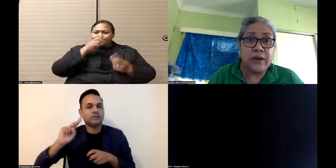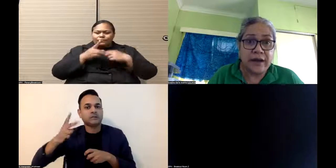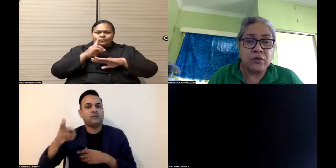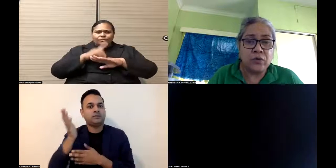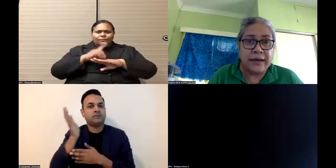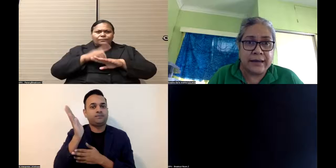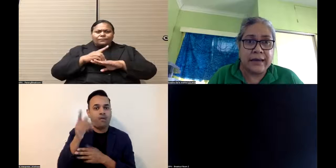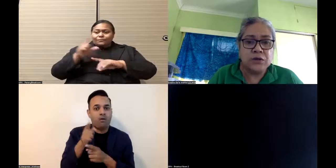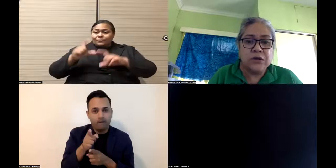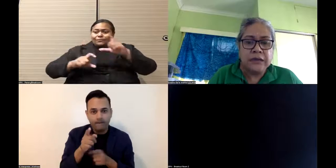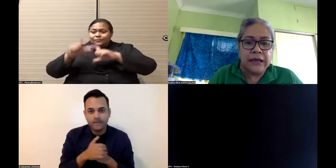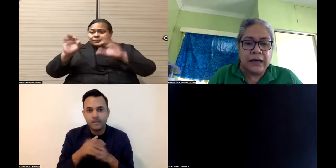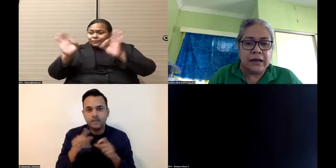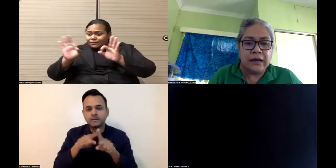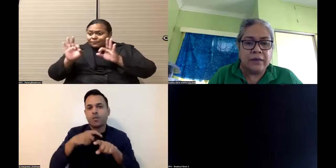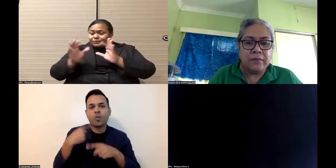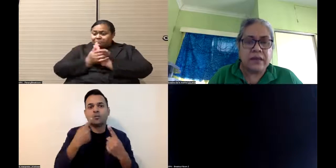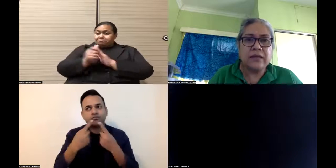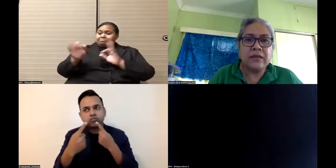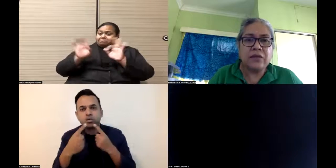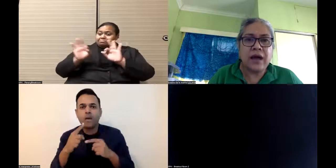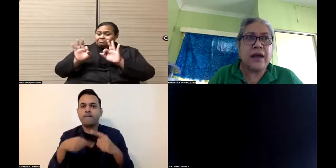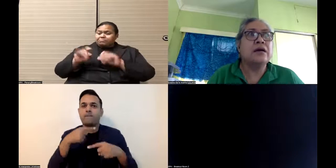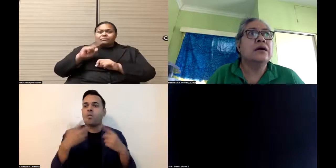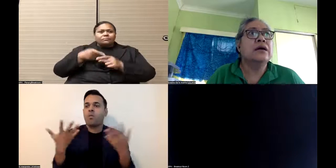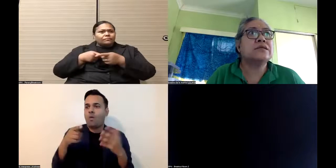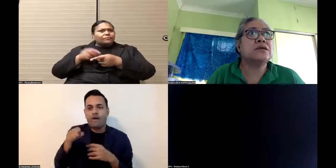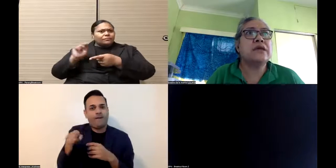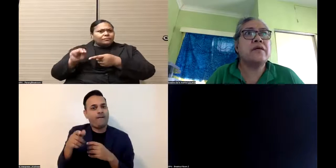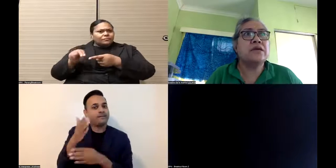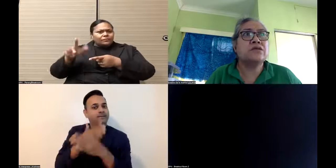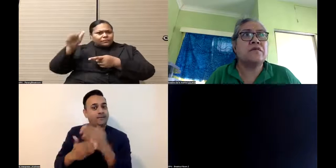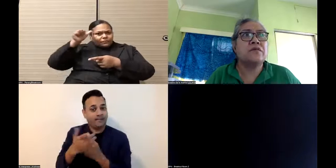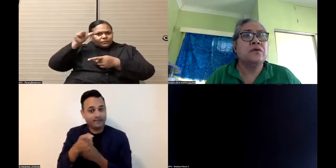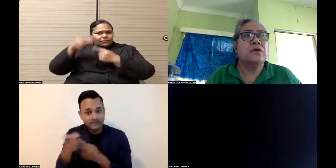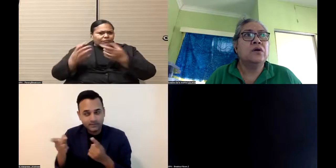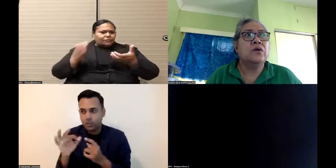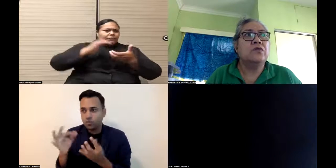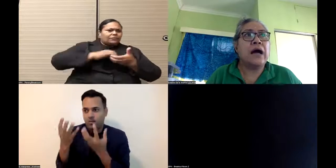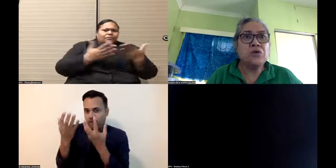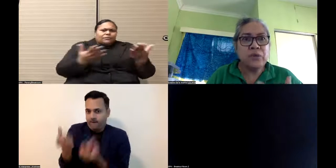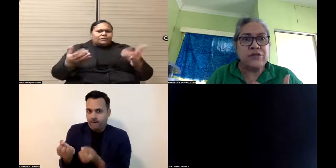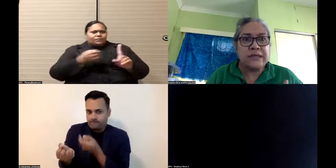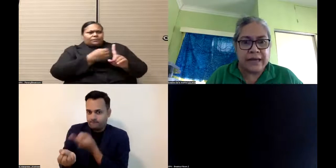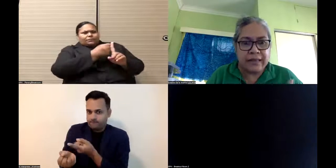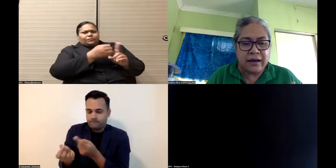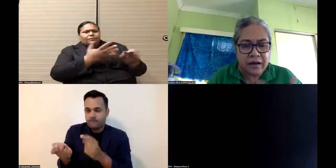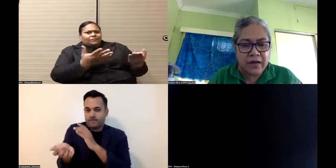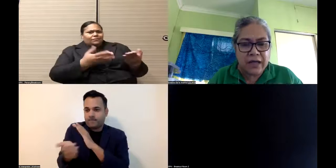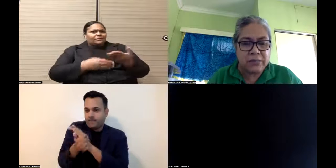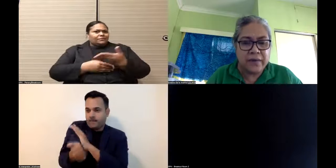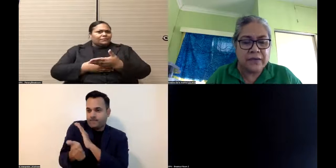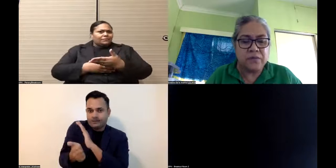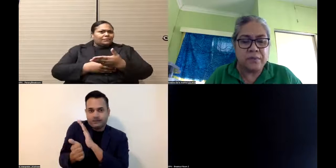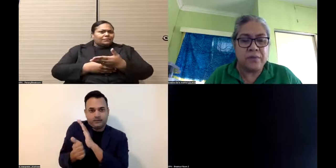know enough to engage. But I think that there are a certain areas of how do we translate the